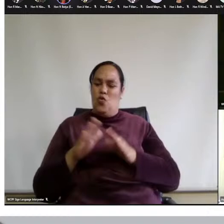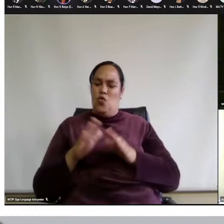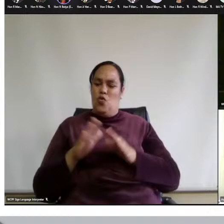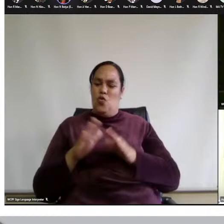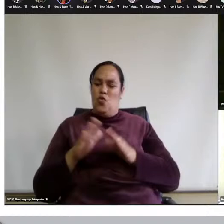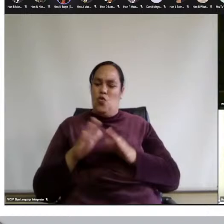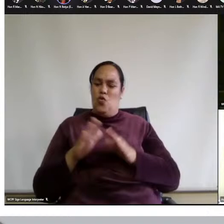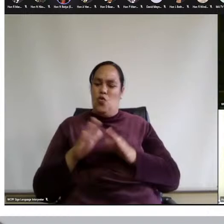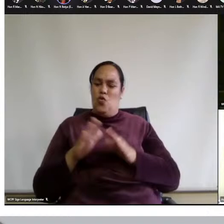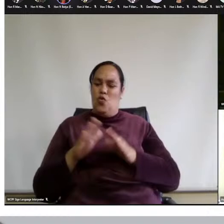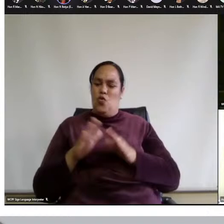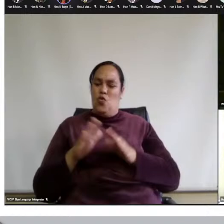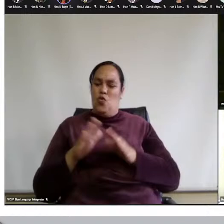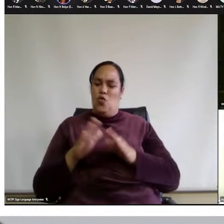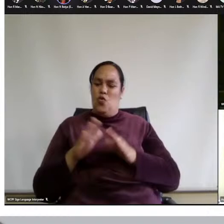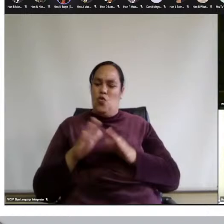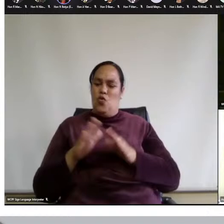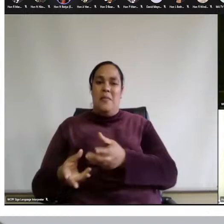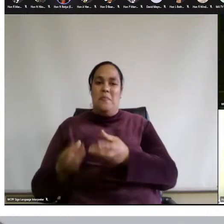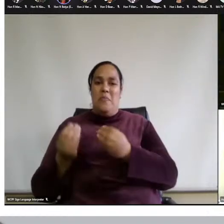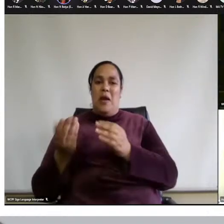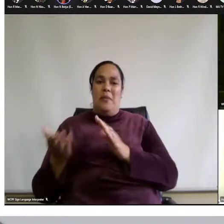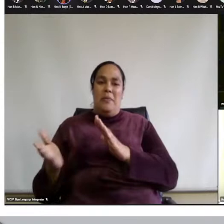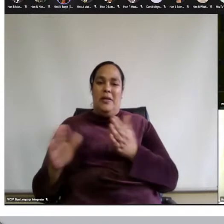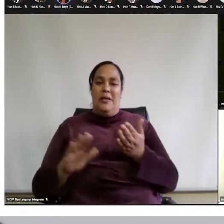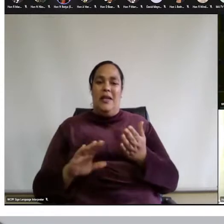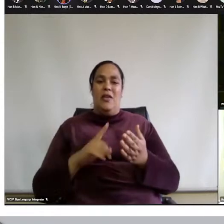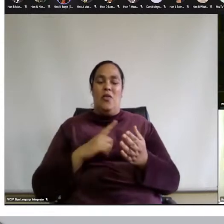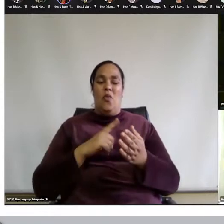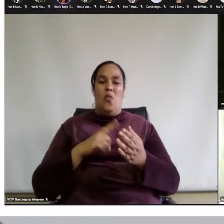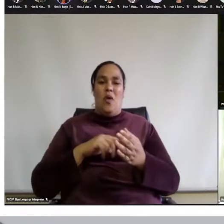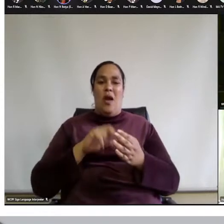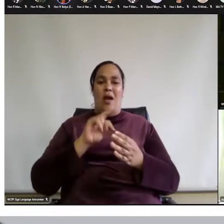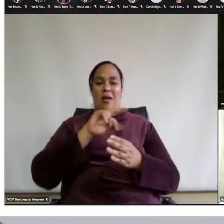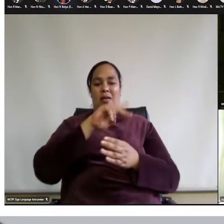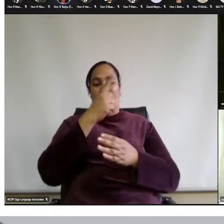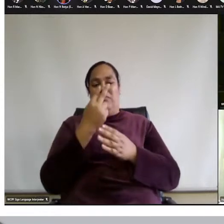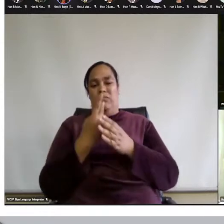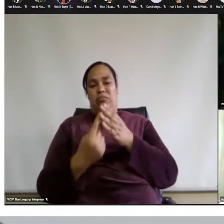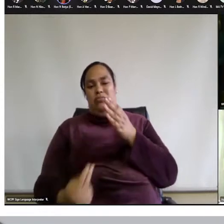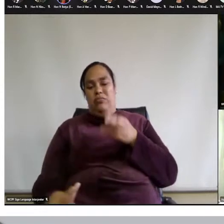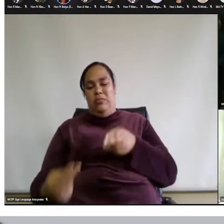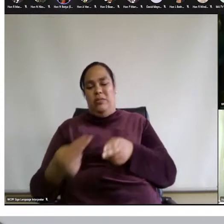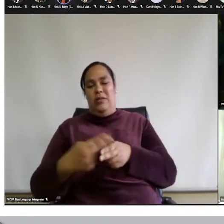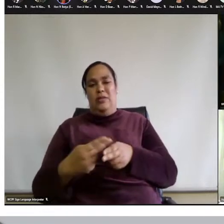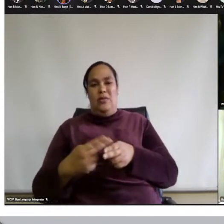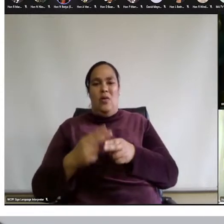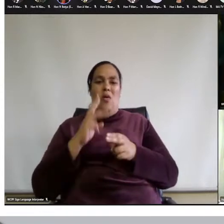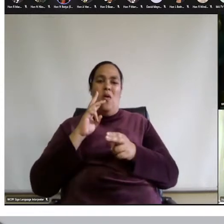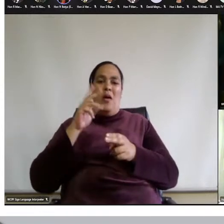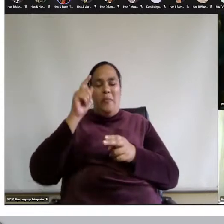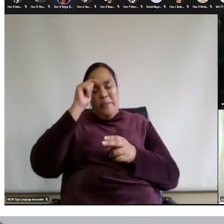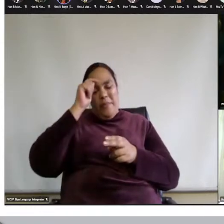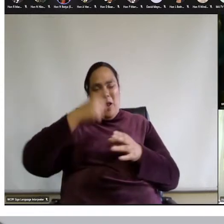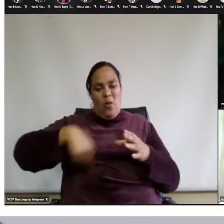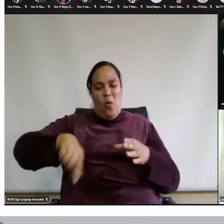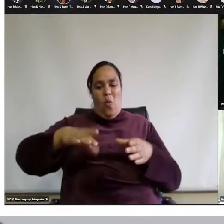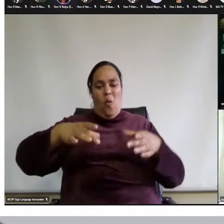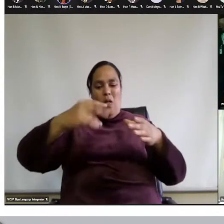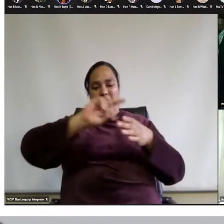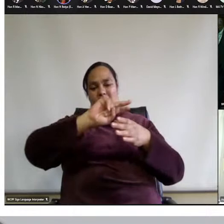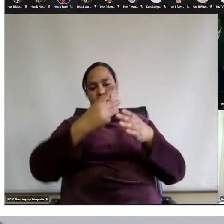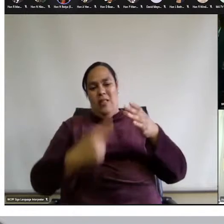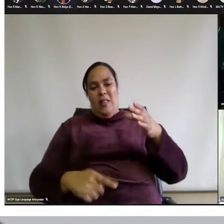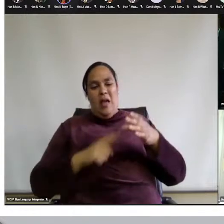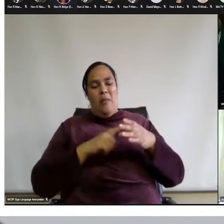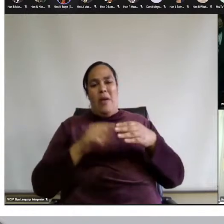Imthande Swart boy was found dead after falling and drowning into a sewage manhole, which has been left